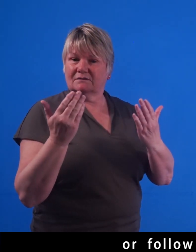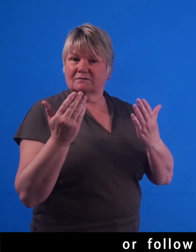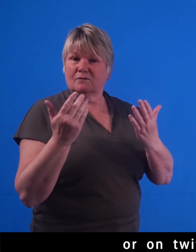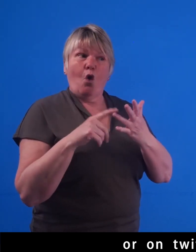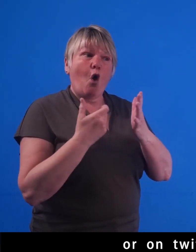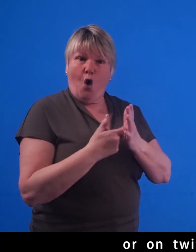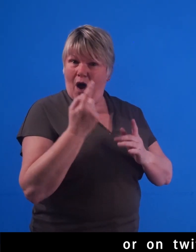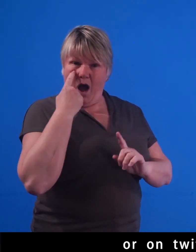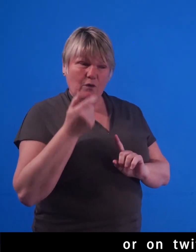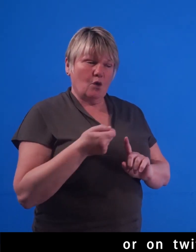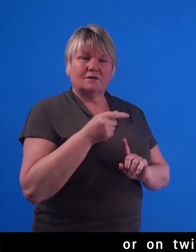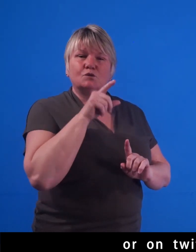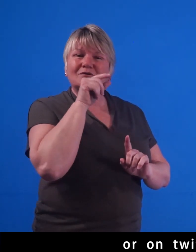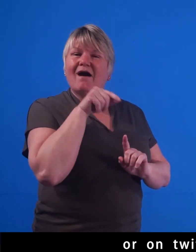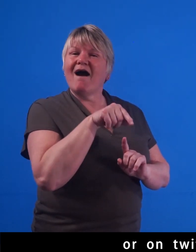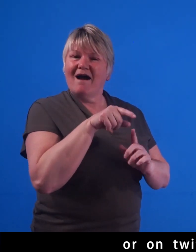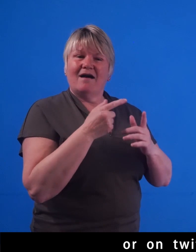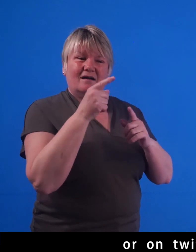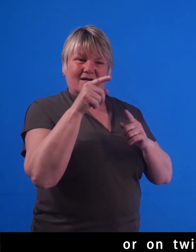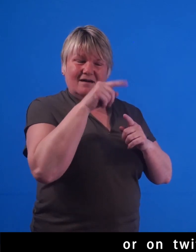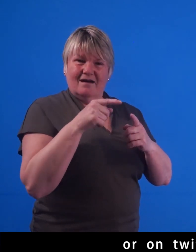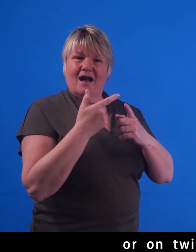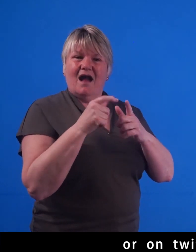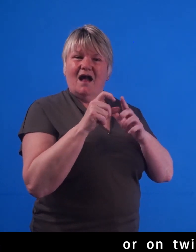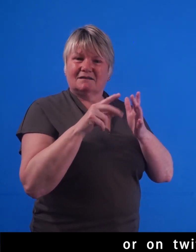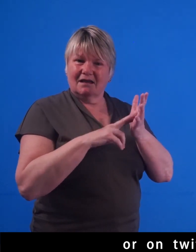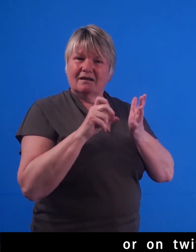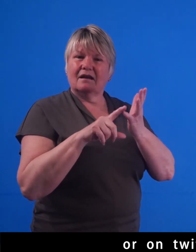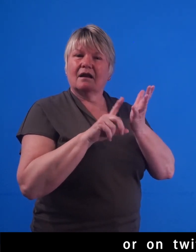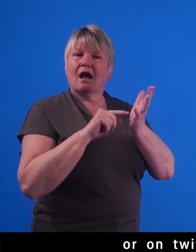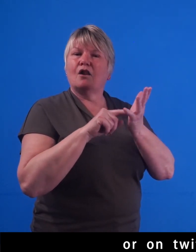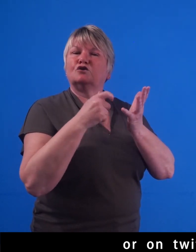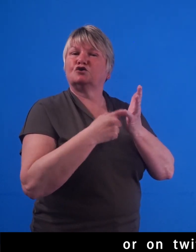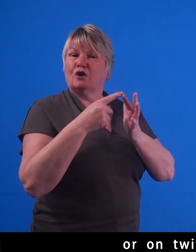Galleries or on Twitter at EdinCulture.